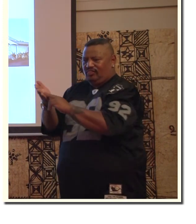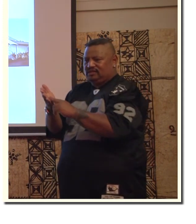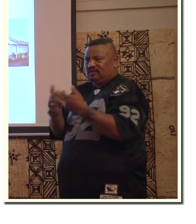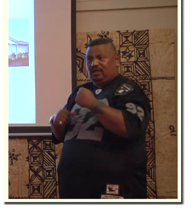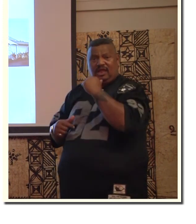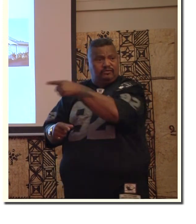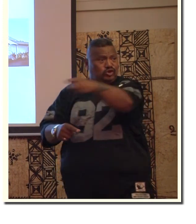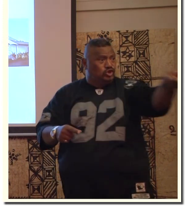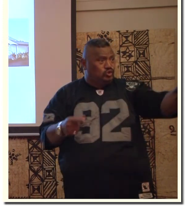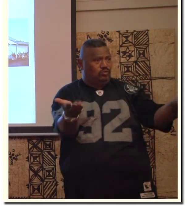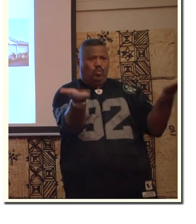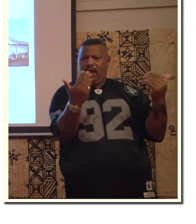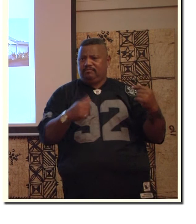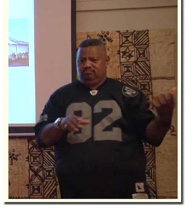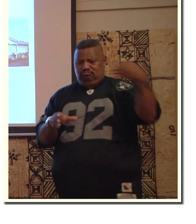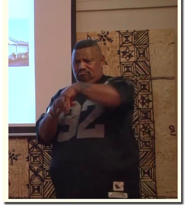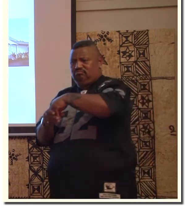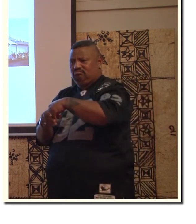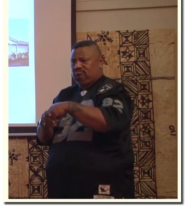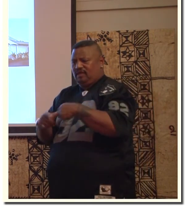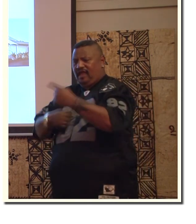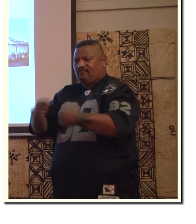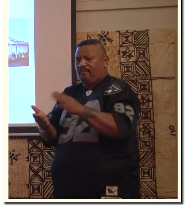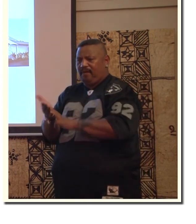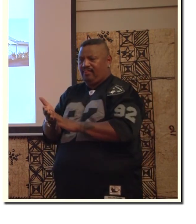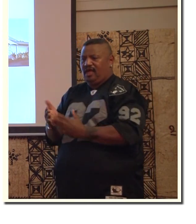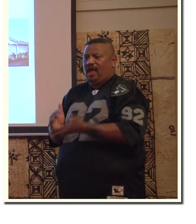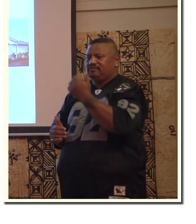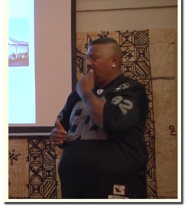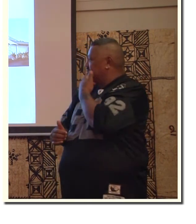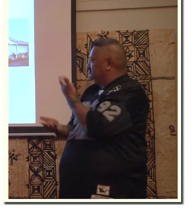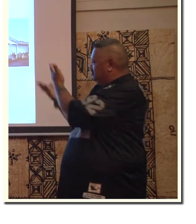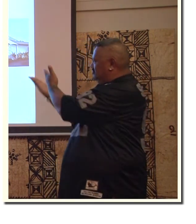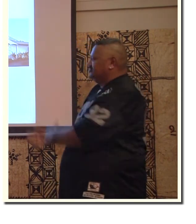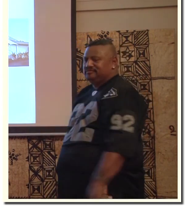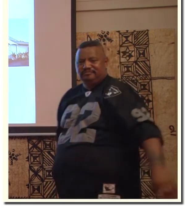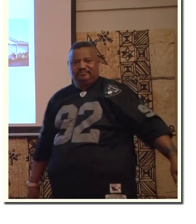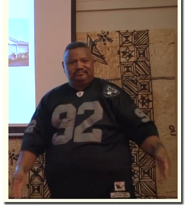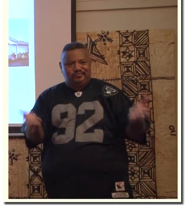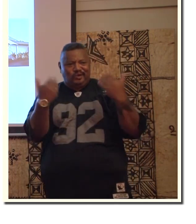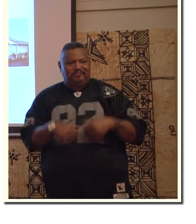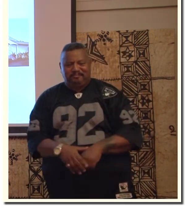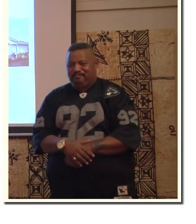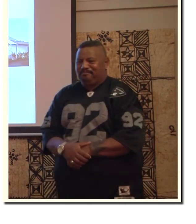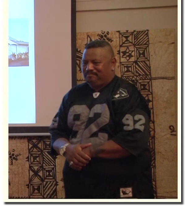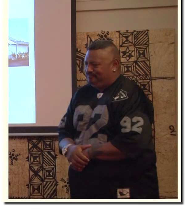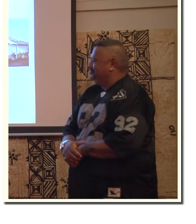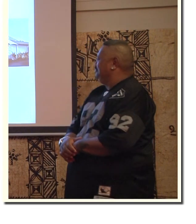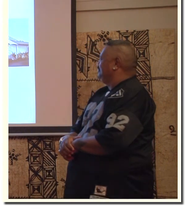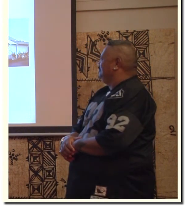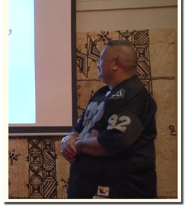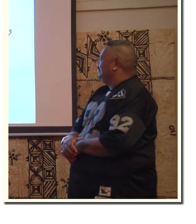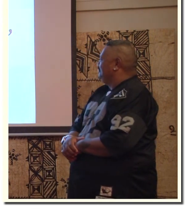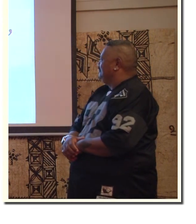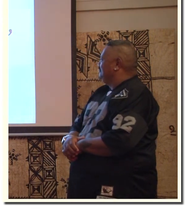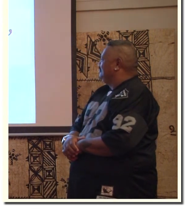and that's where we have our social events. So you're welcome to come along if you want to. Every month we're there. Yeah, you're